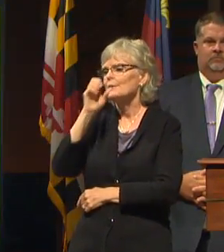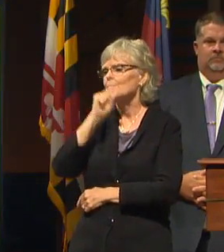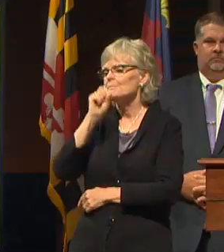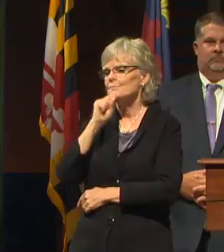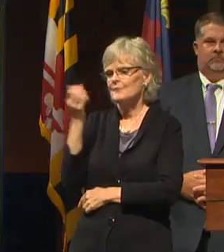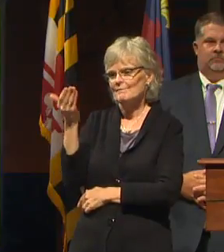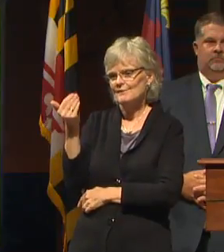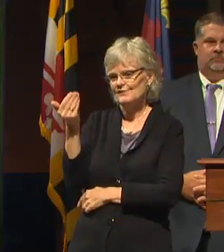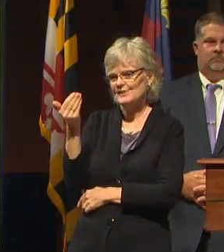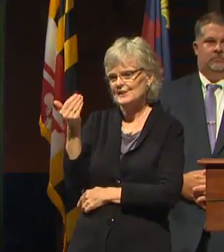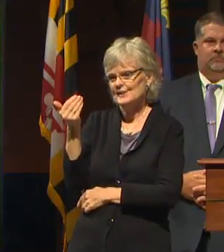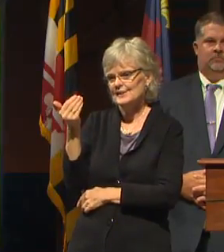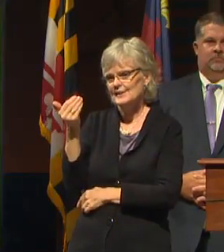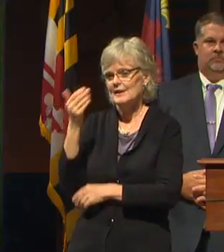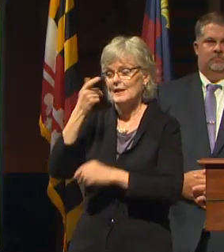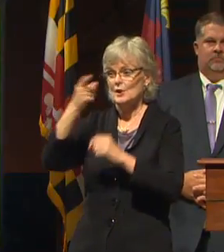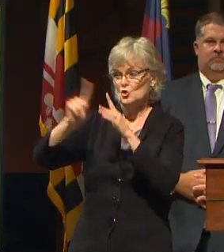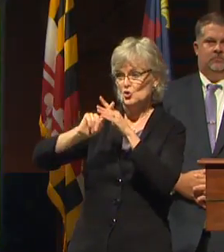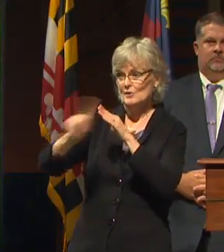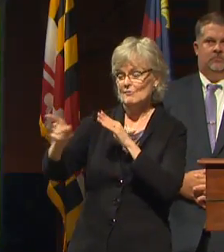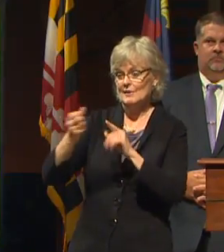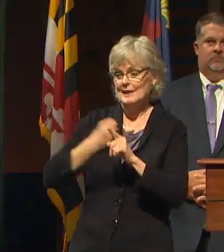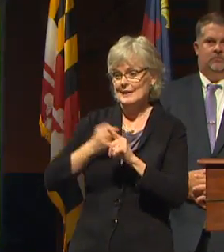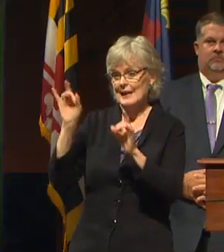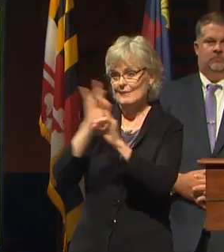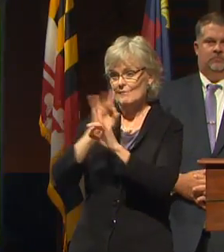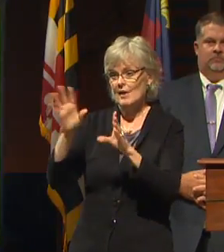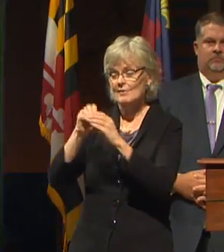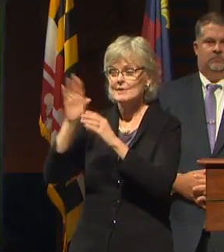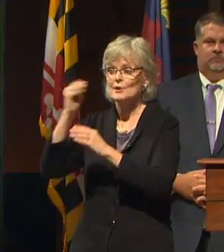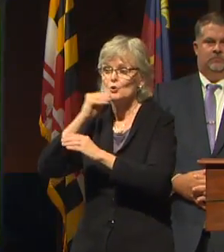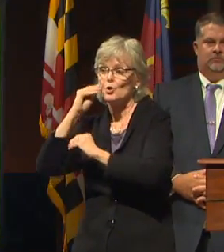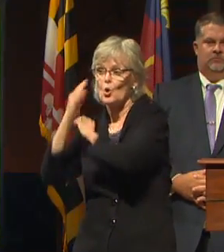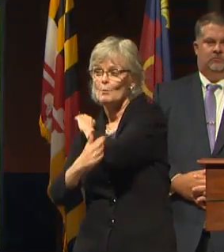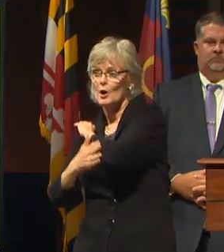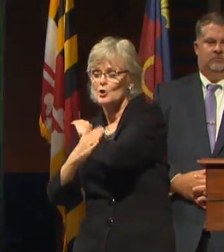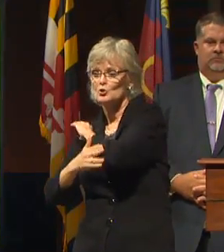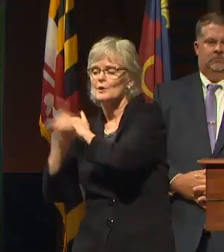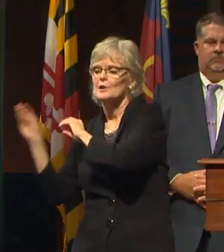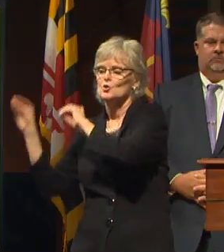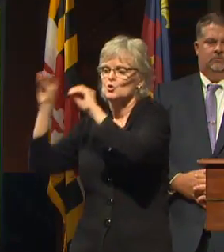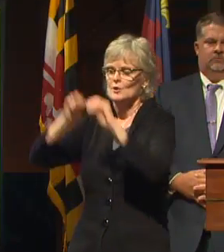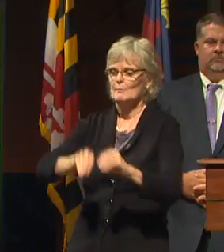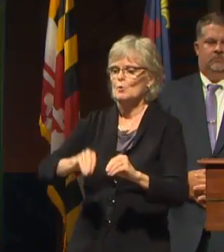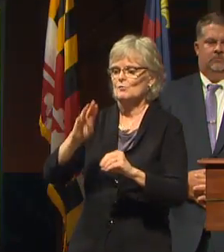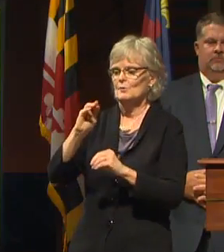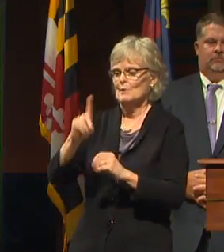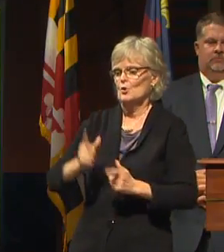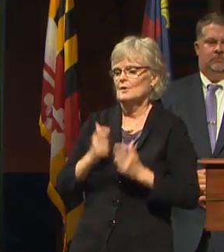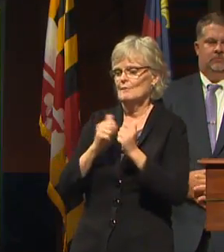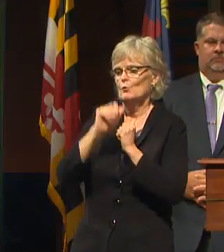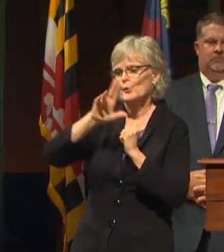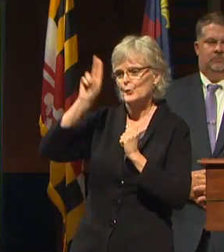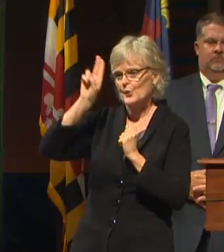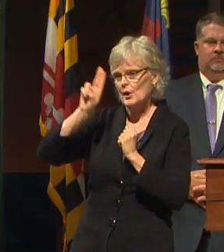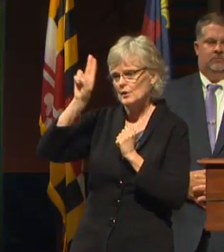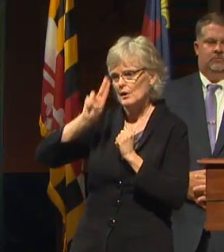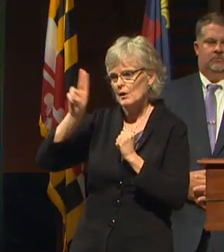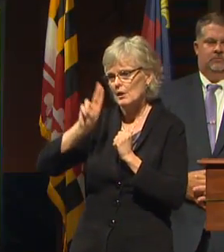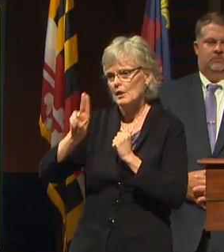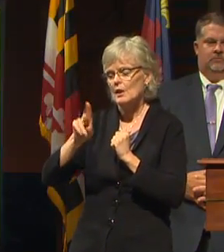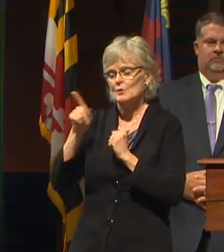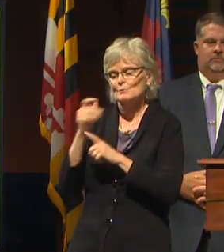old. After fleeing gang violence in her home country, she came to live with her uncle in Maryland.